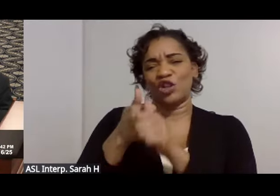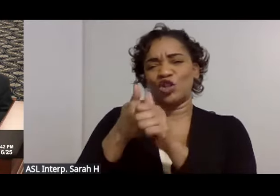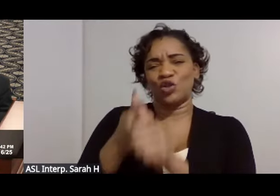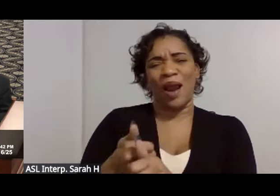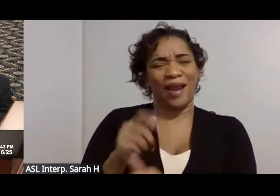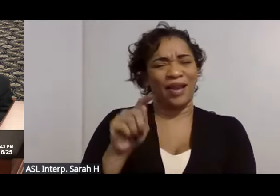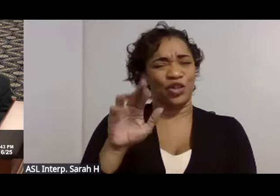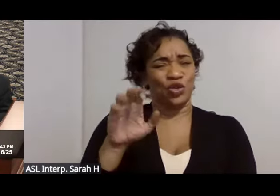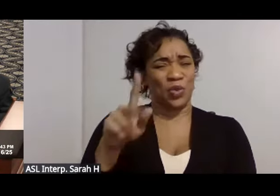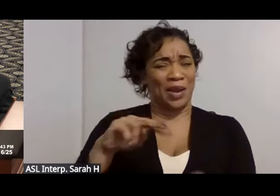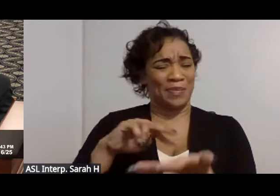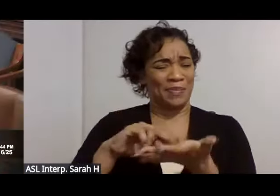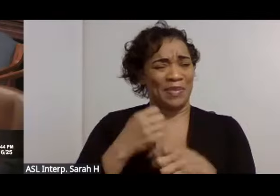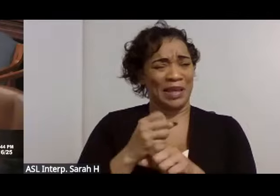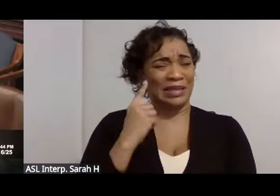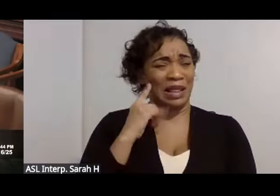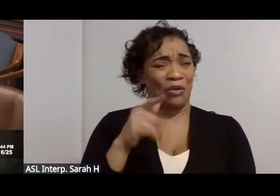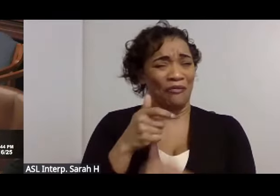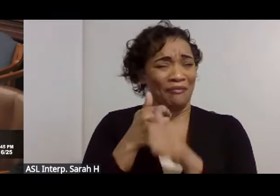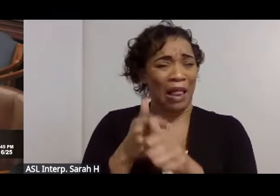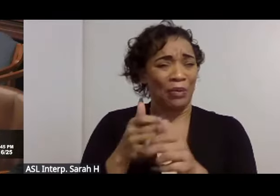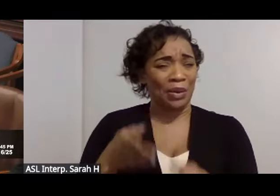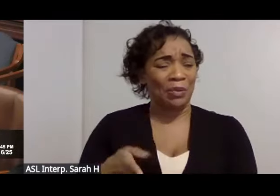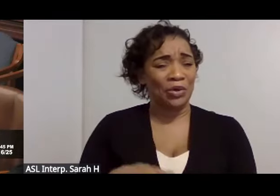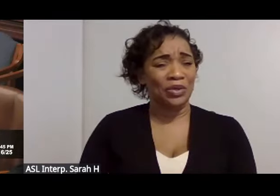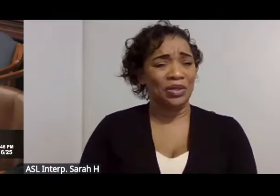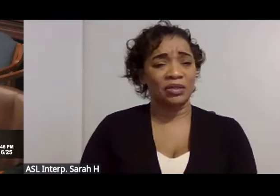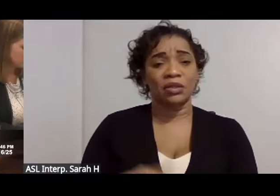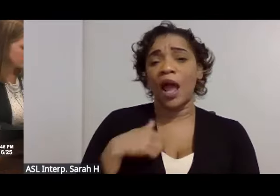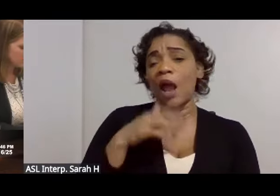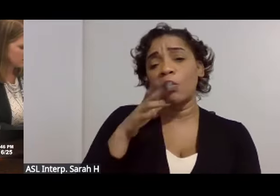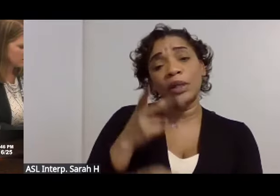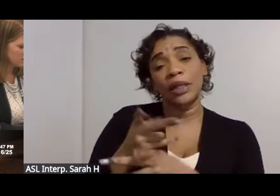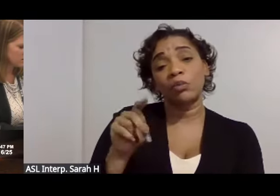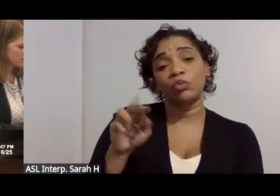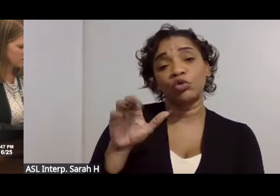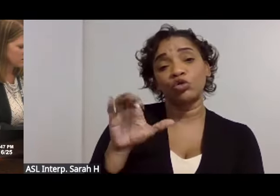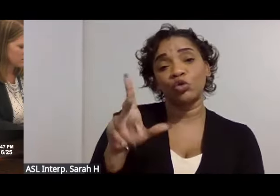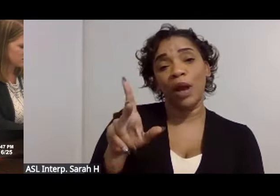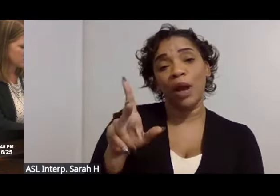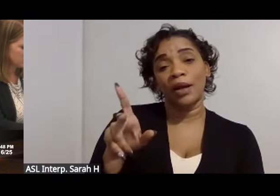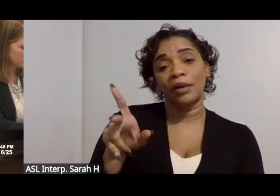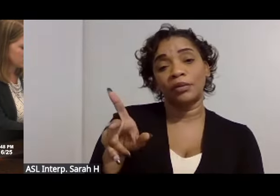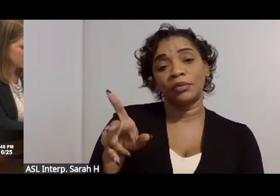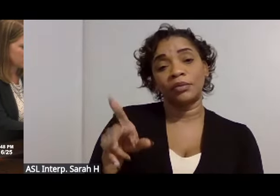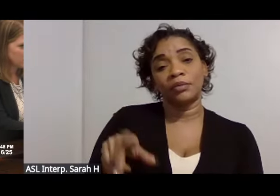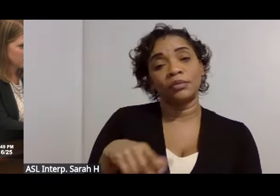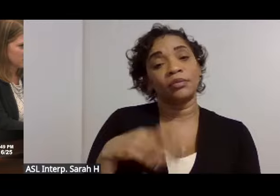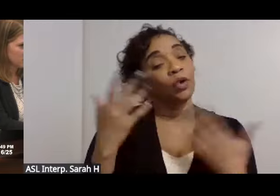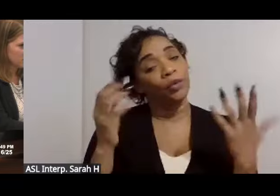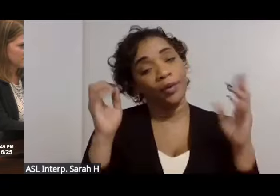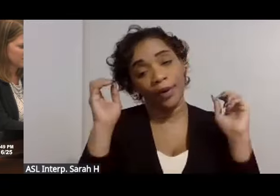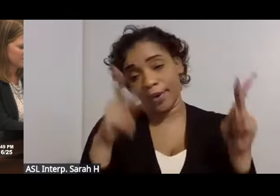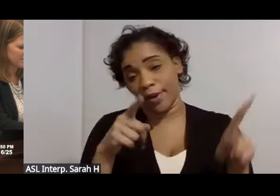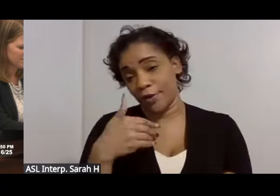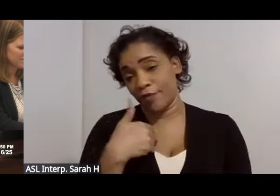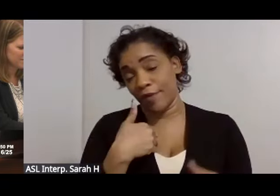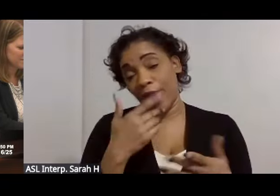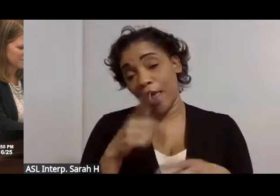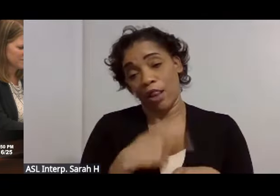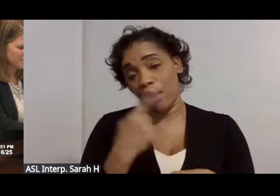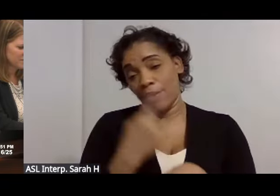just went somebody. through the, I would keep with track because Very it's- good. yeah. You've had a long day. I'm not gonna make it longer. No,